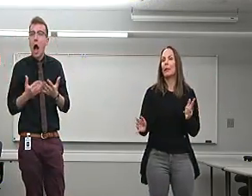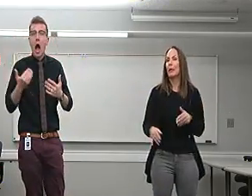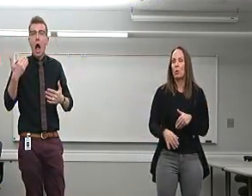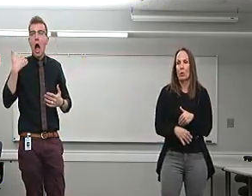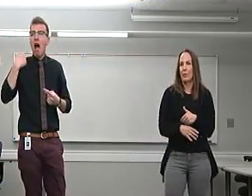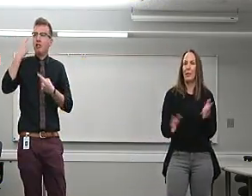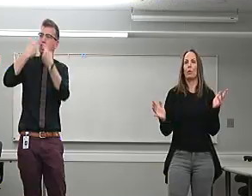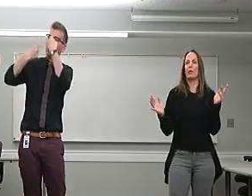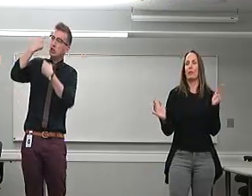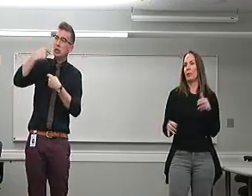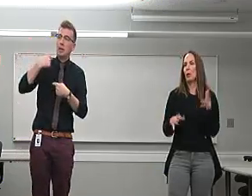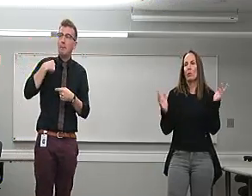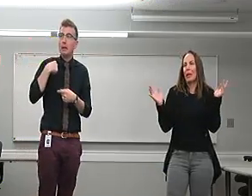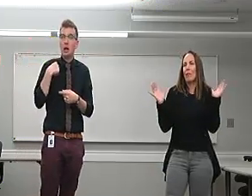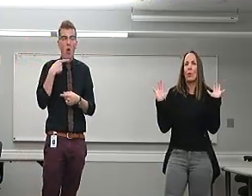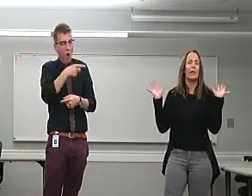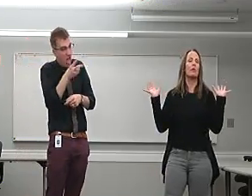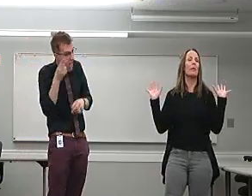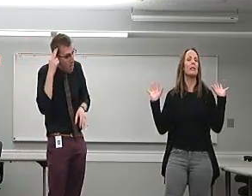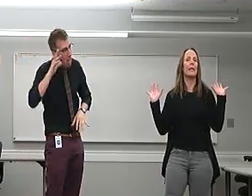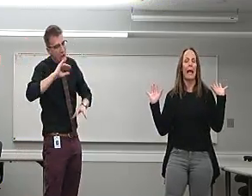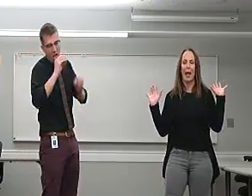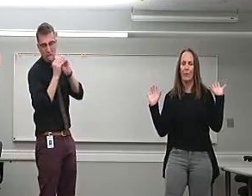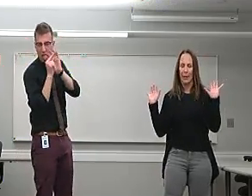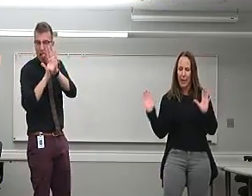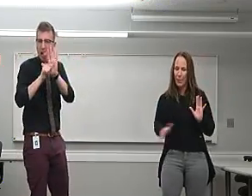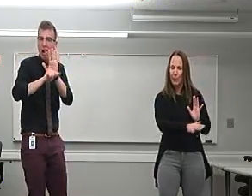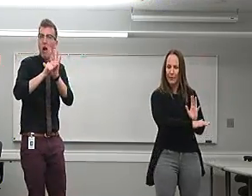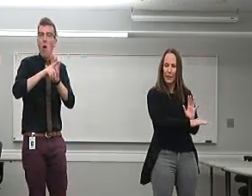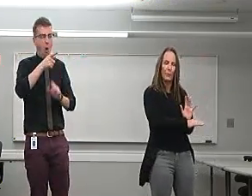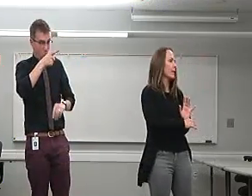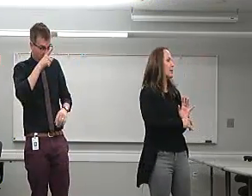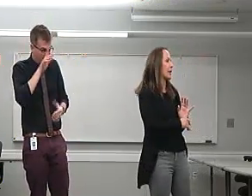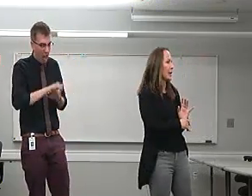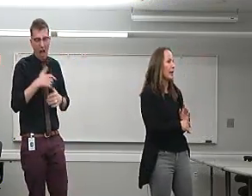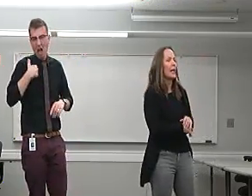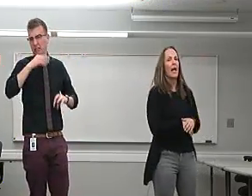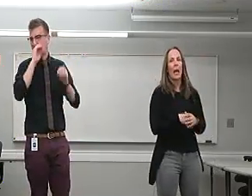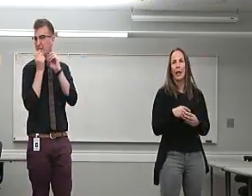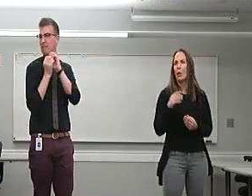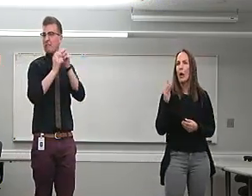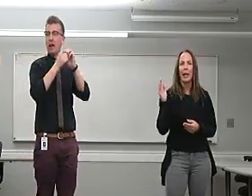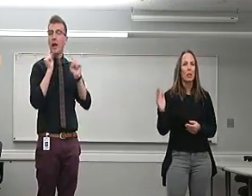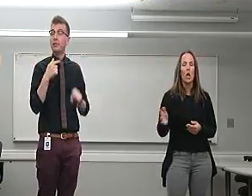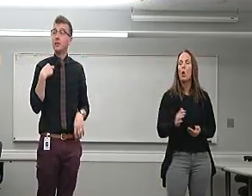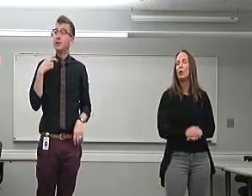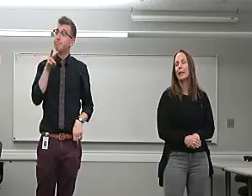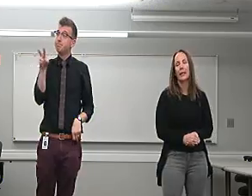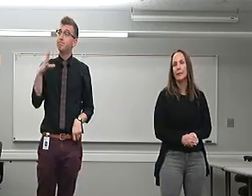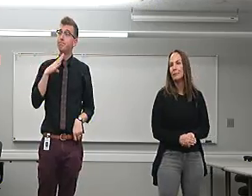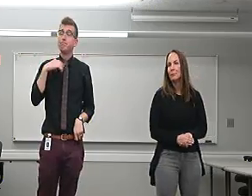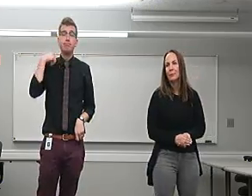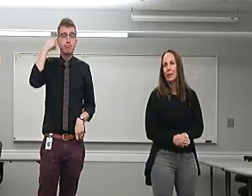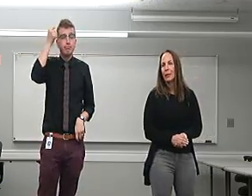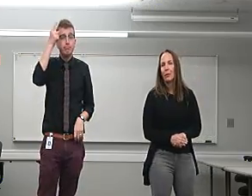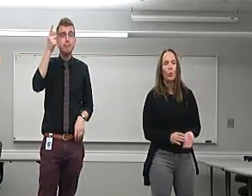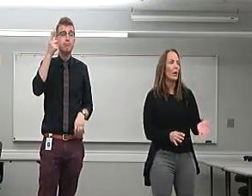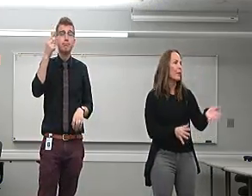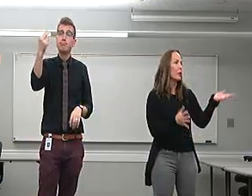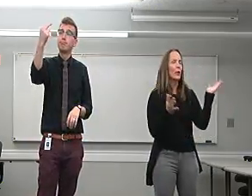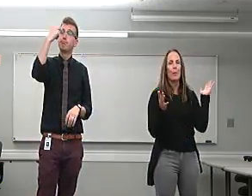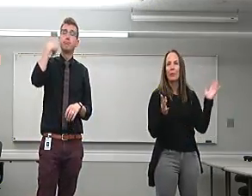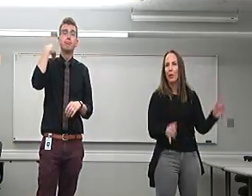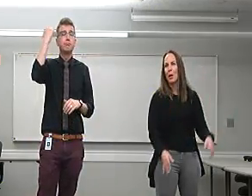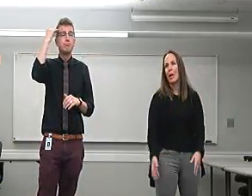I've done, they have whatever opinion they have, or they can't believe I implanted my kid. And I go, I totally get it. From wherever you're coming from, and